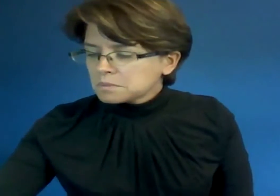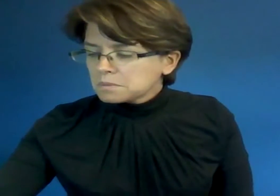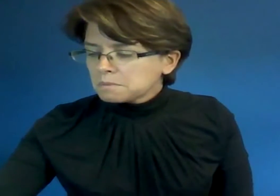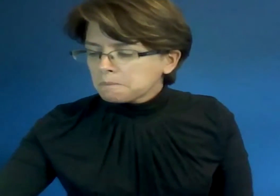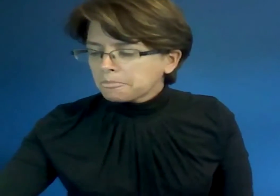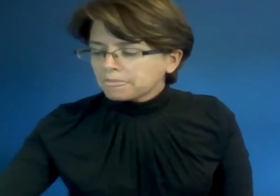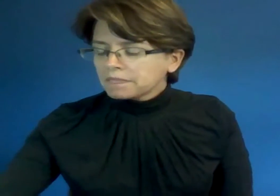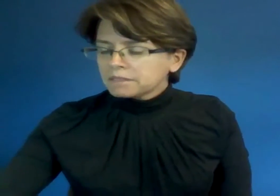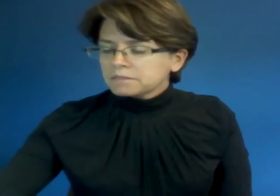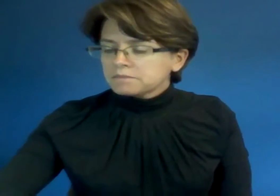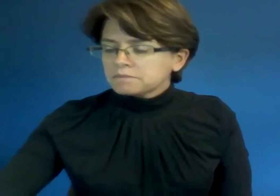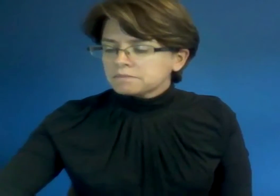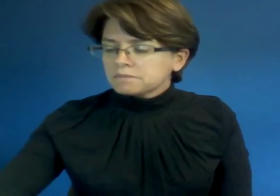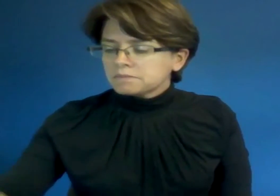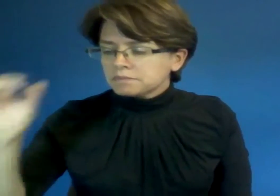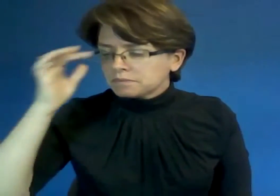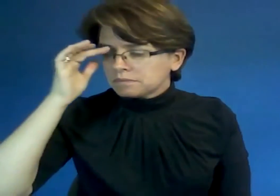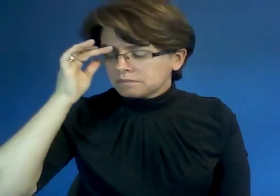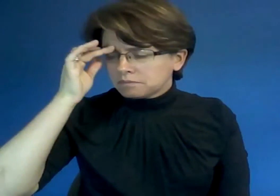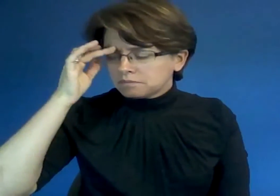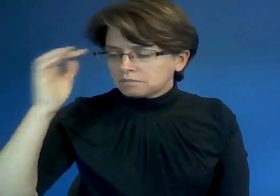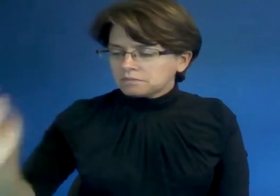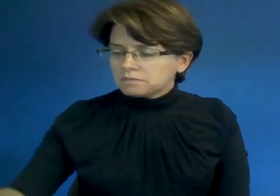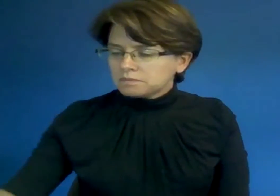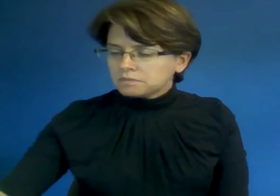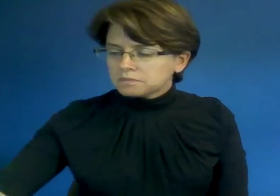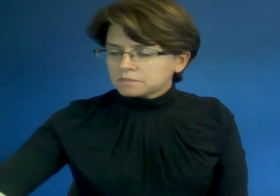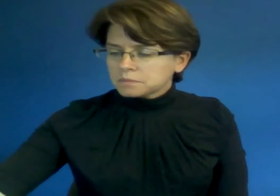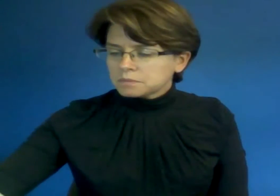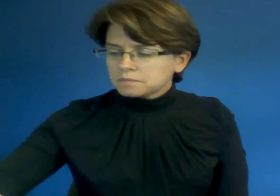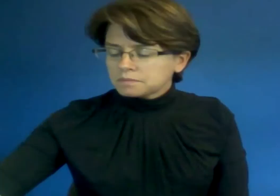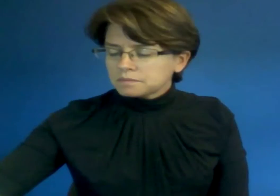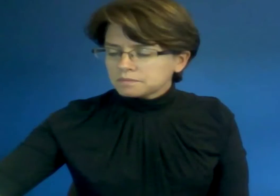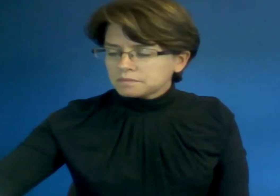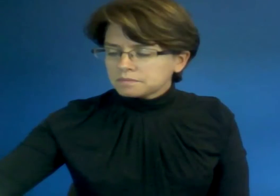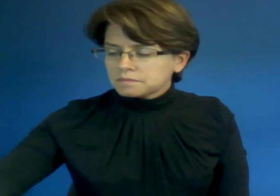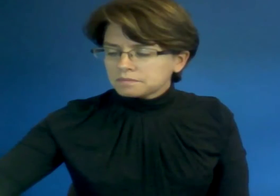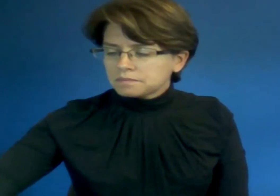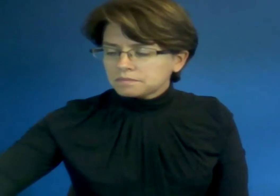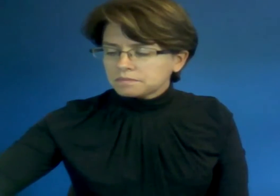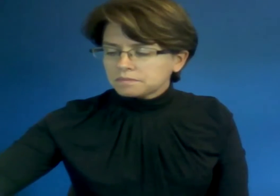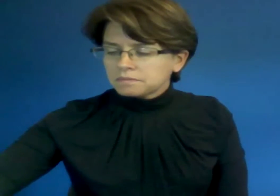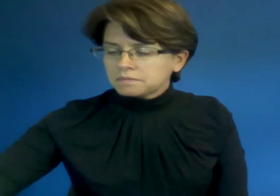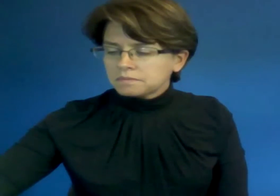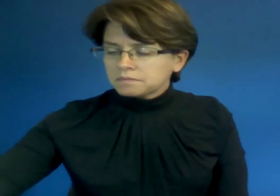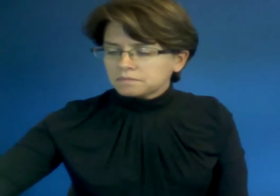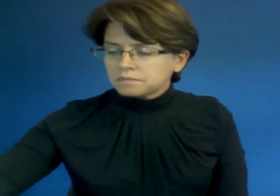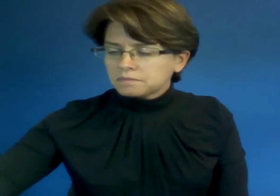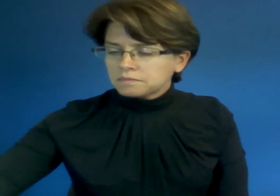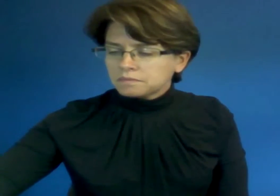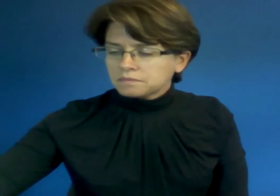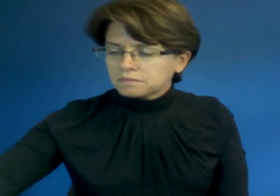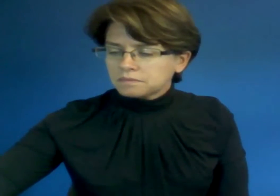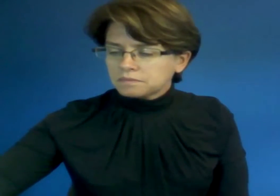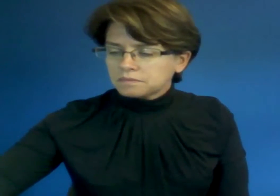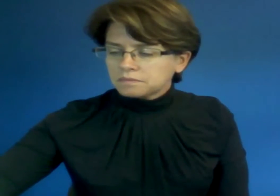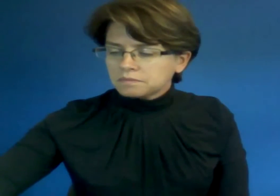The digestive system has 4 primary functions. First of all, the digestive system is designed to allow you to take food and beverages into your